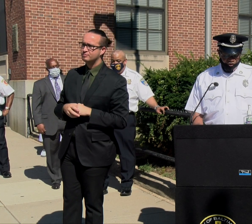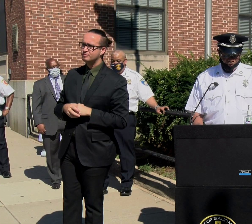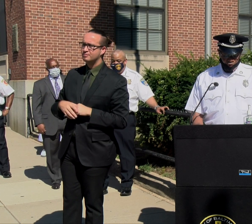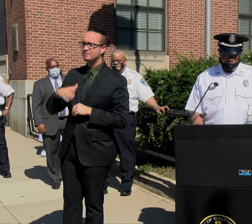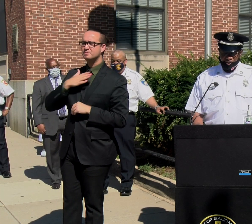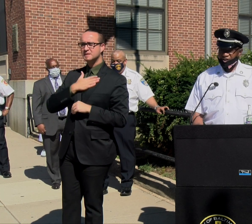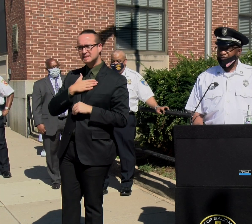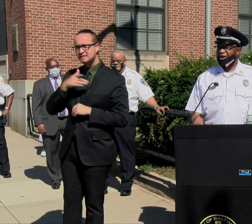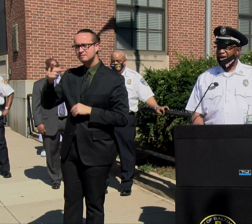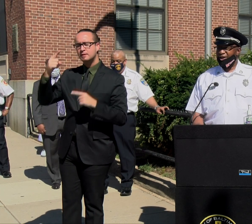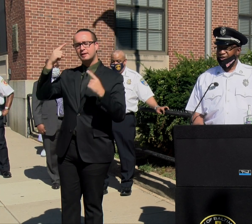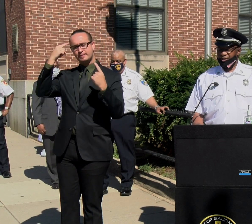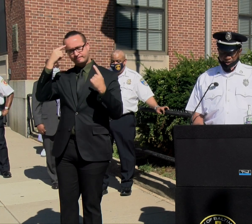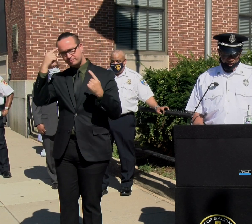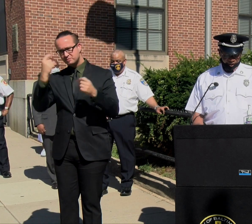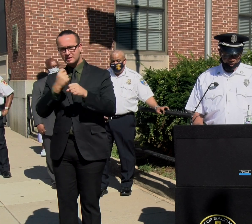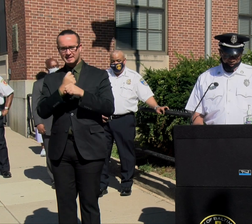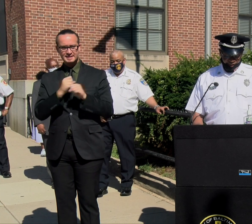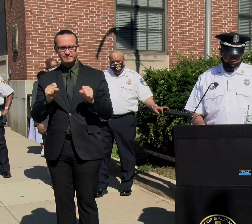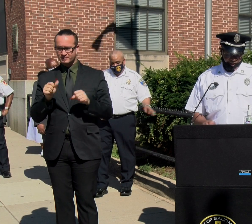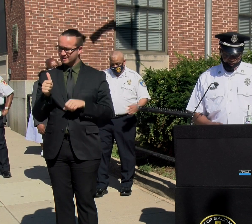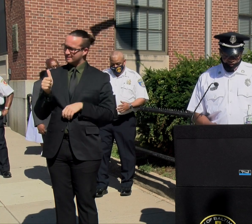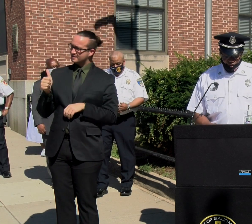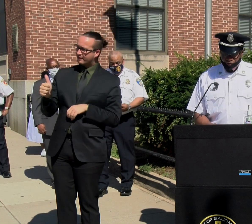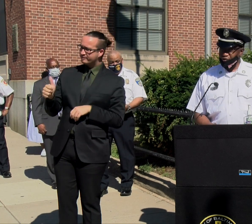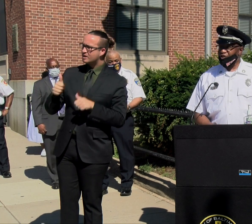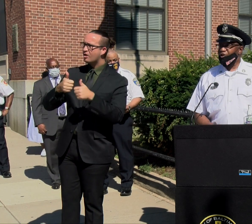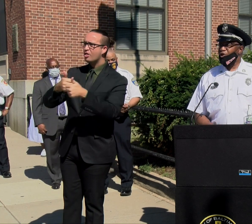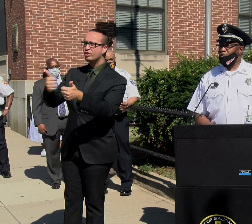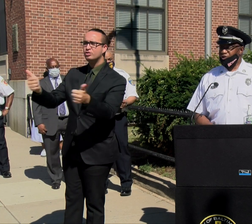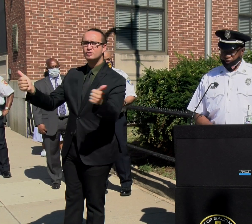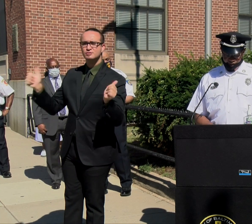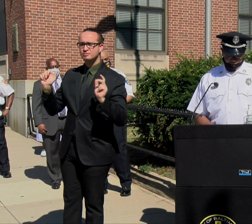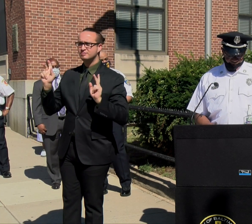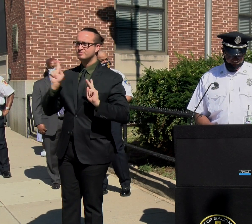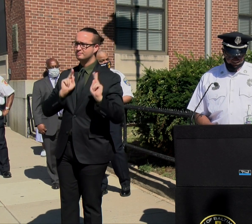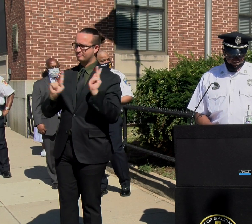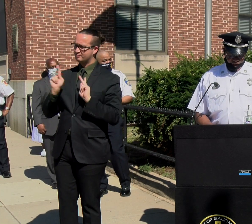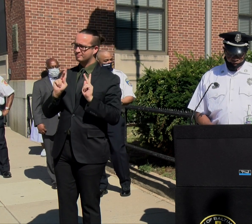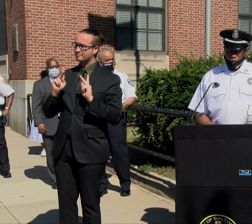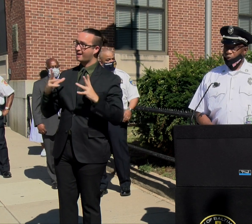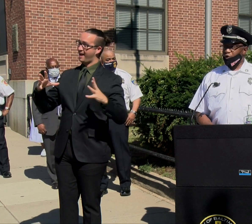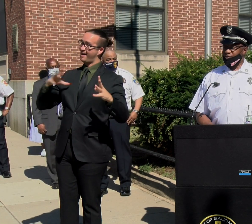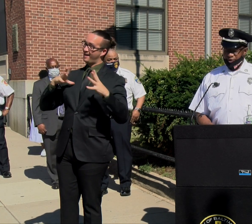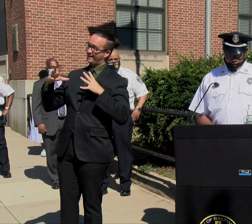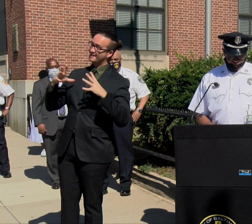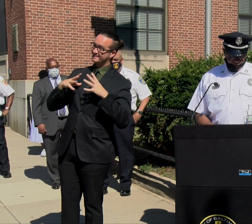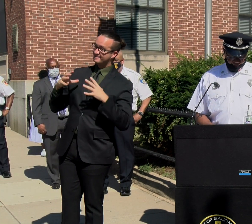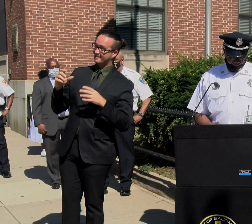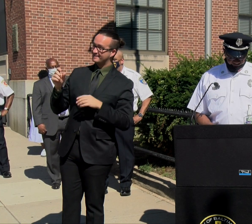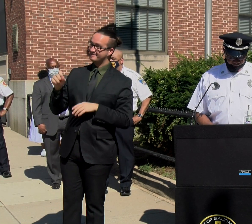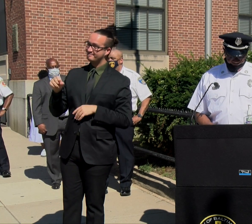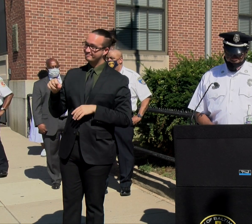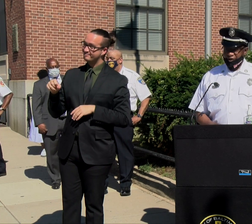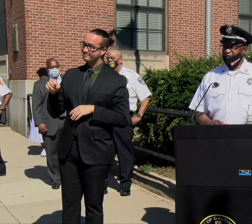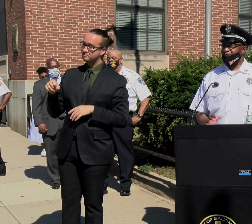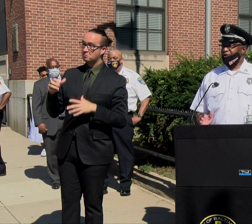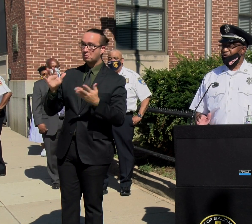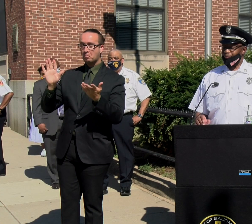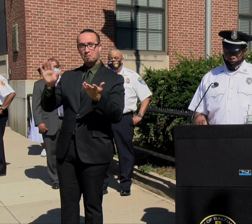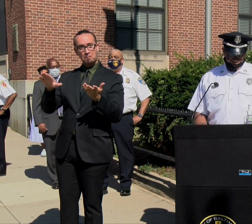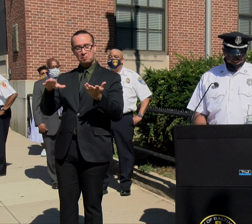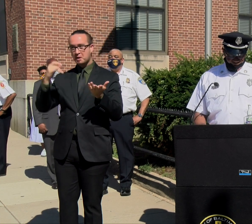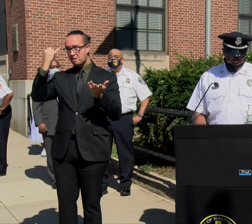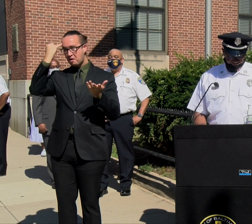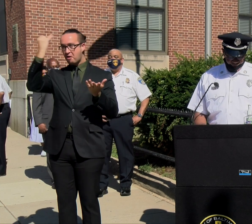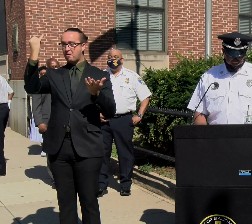and enjoy a safe holiday, such as using glow sticks, noisemakers,